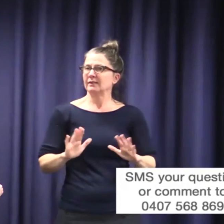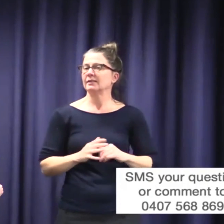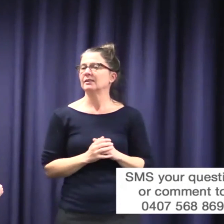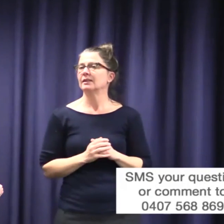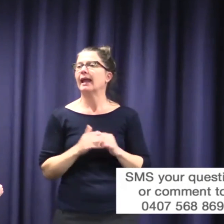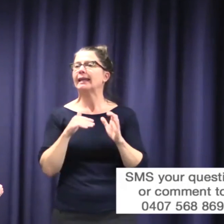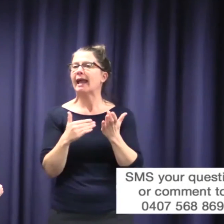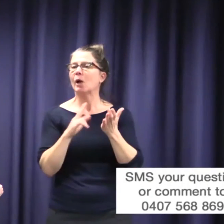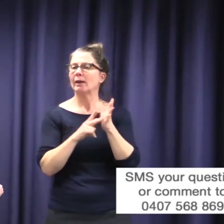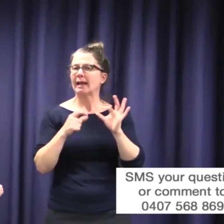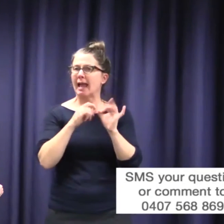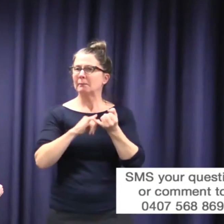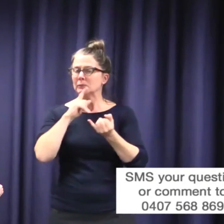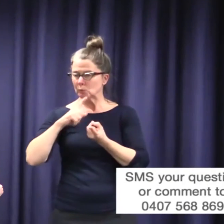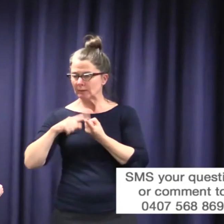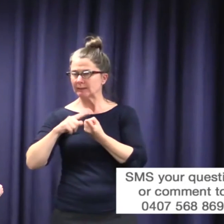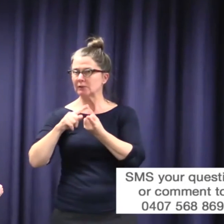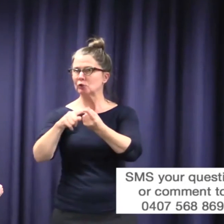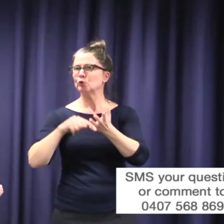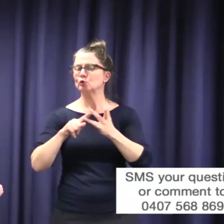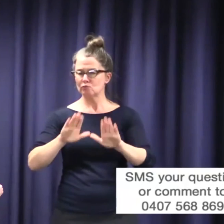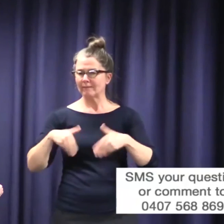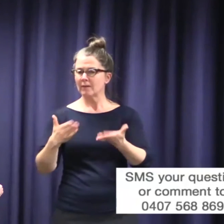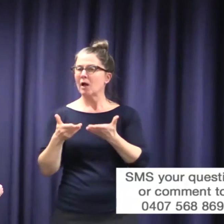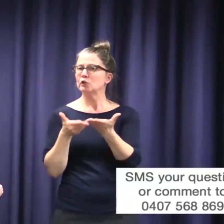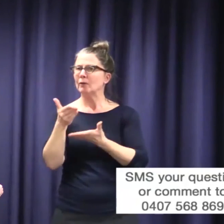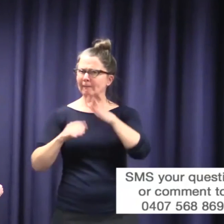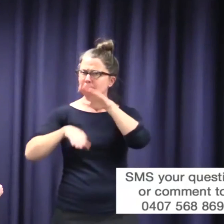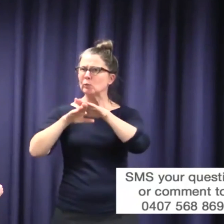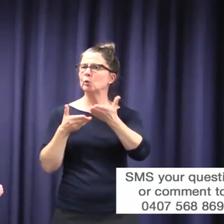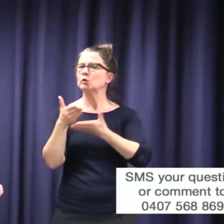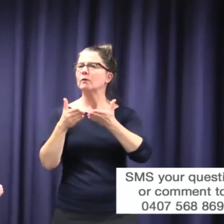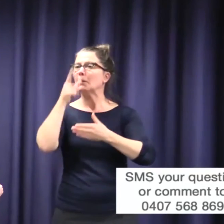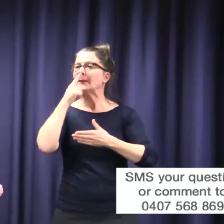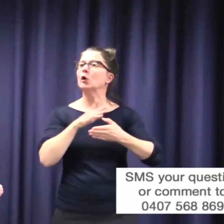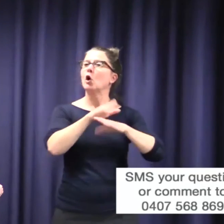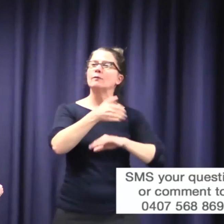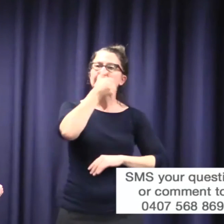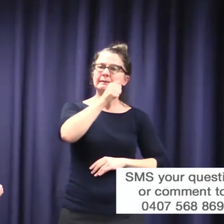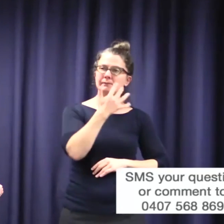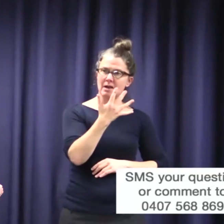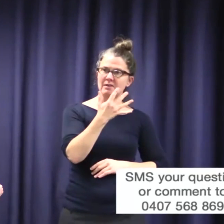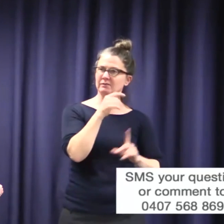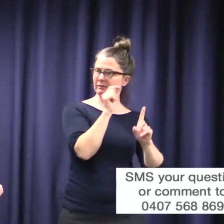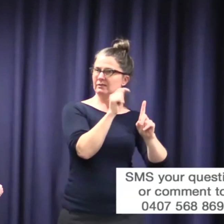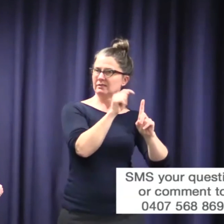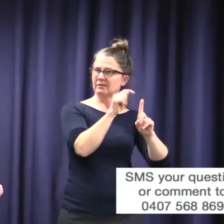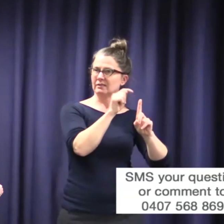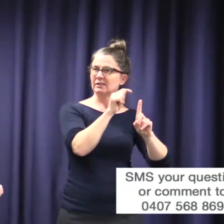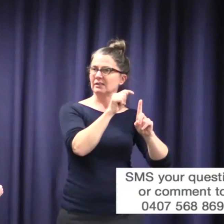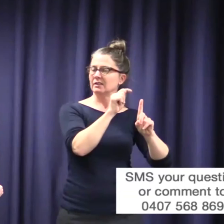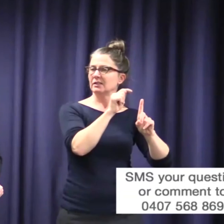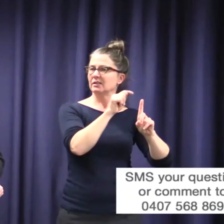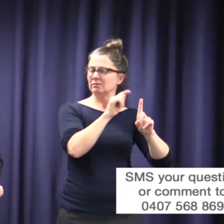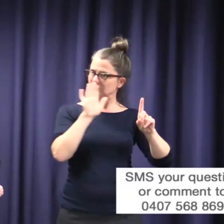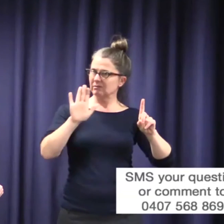For now, NABS will continue to provide services, full services, to people who are over 65. That